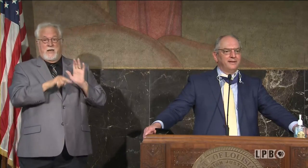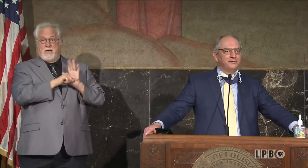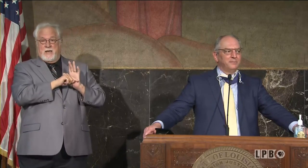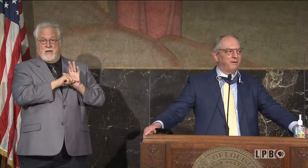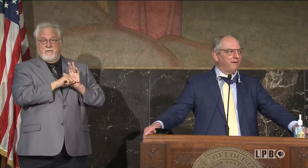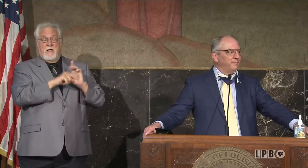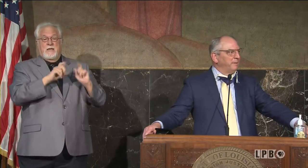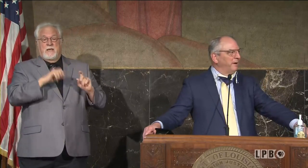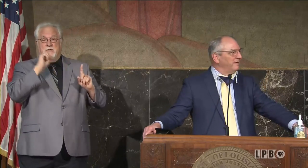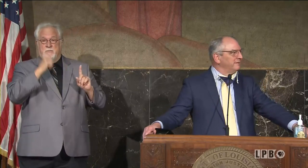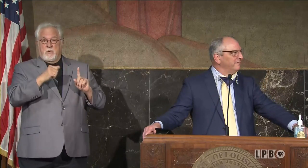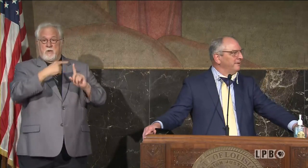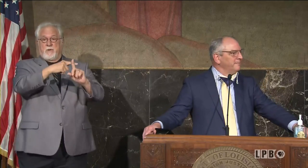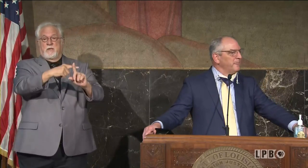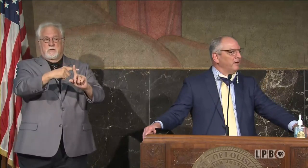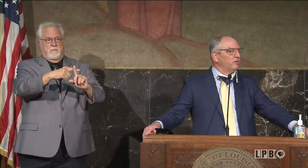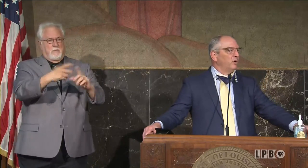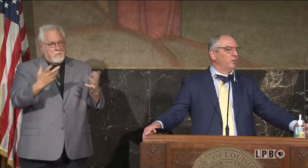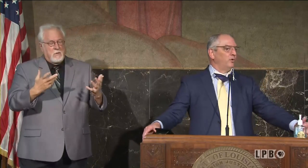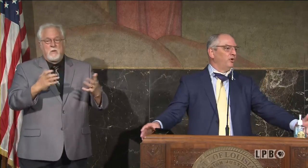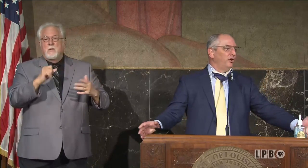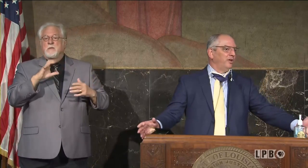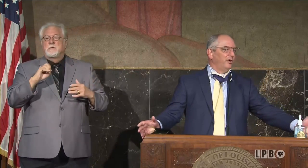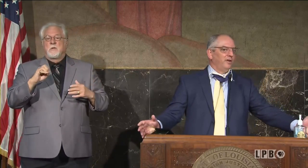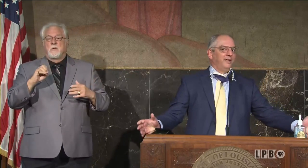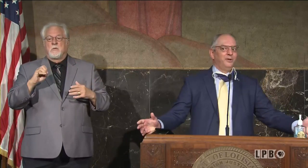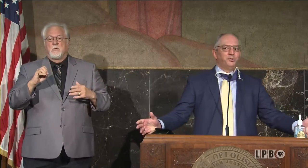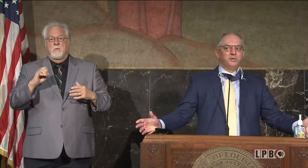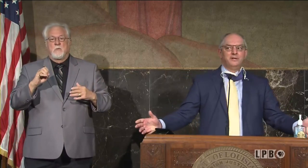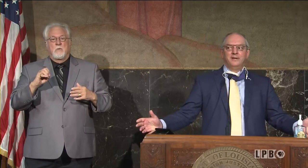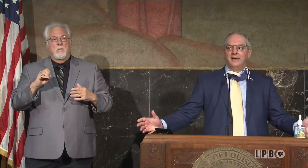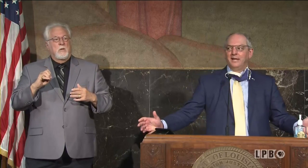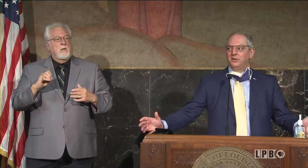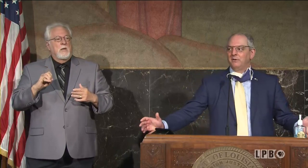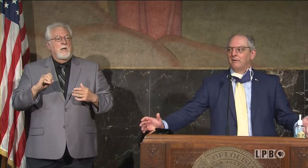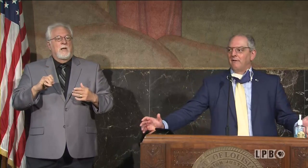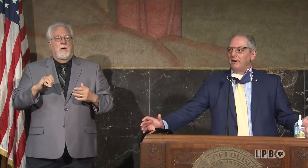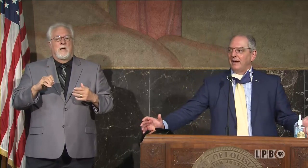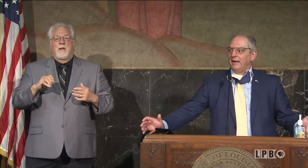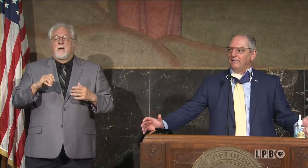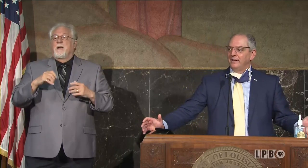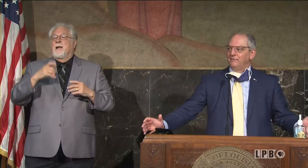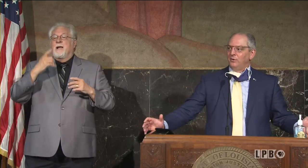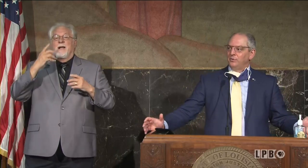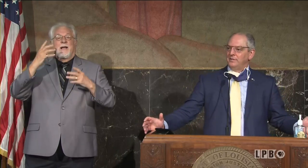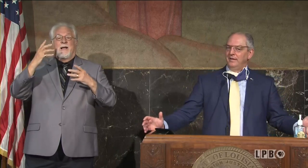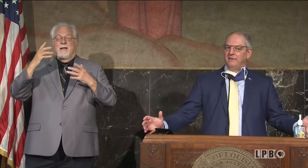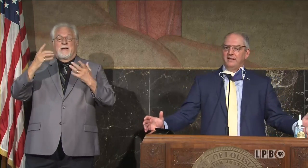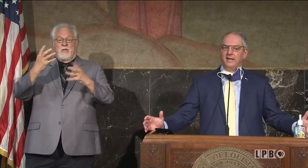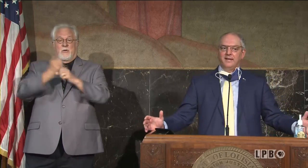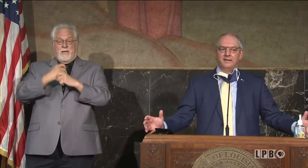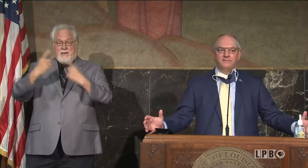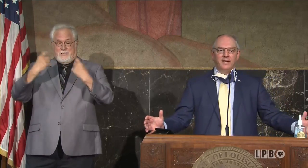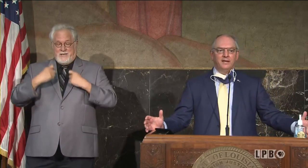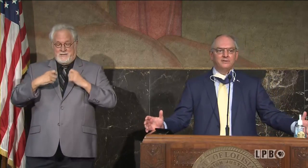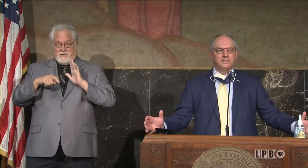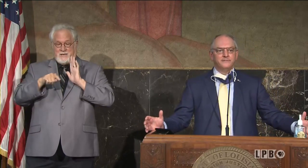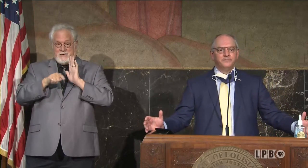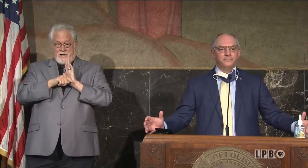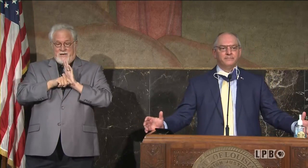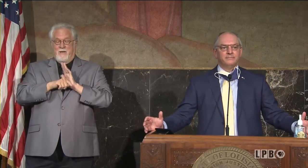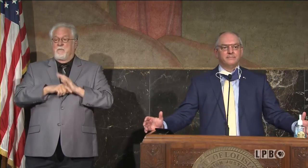and test tomorrow and be positive. So you shouldn't let your guard down if you receive a negative